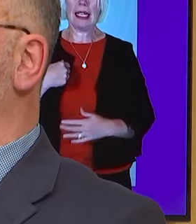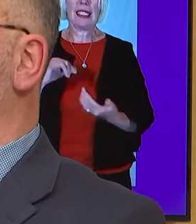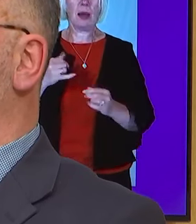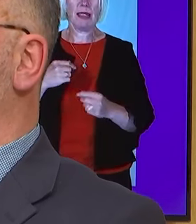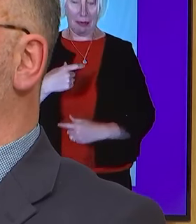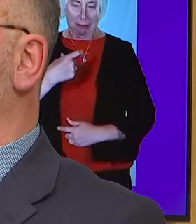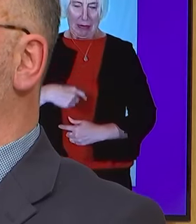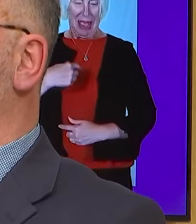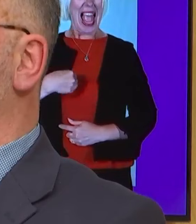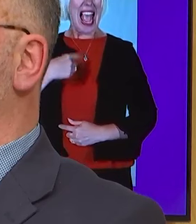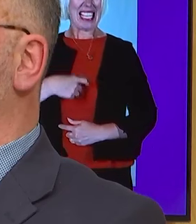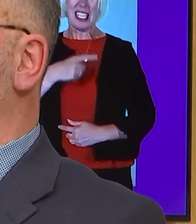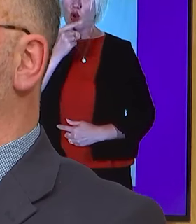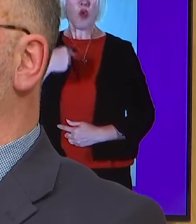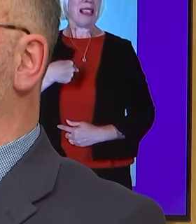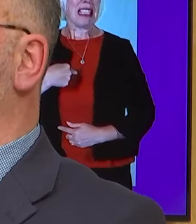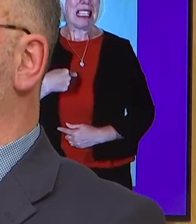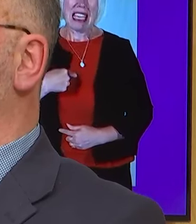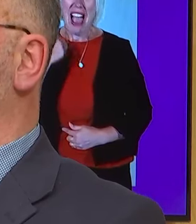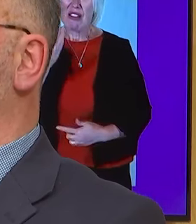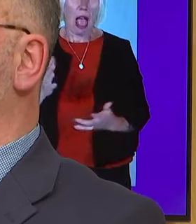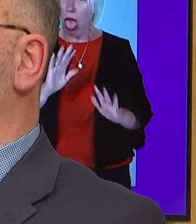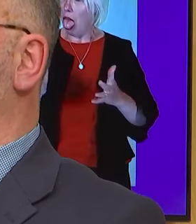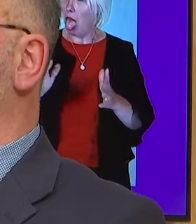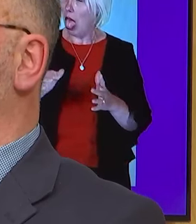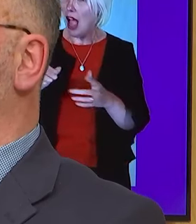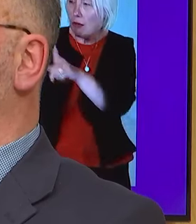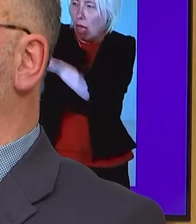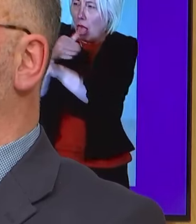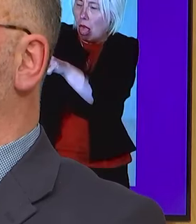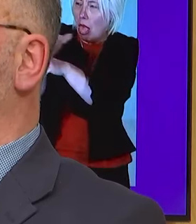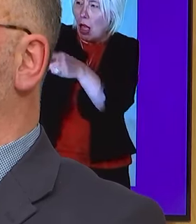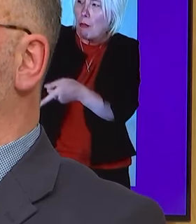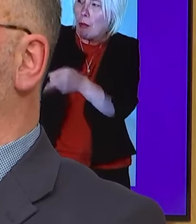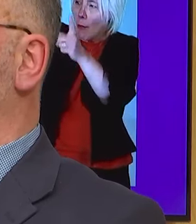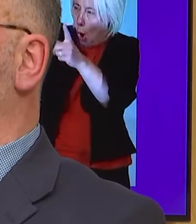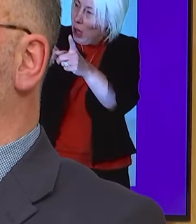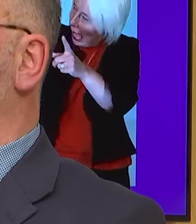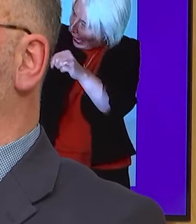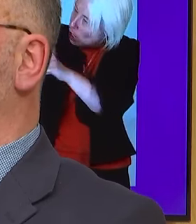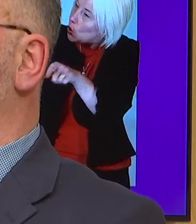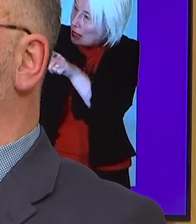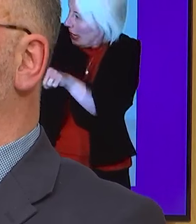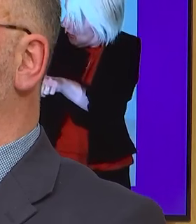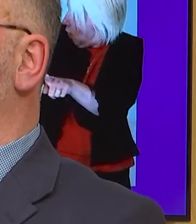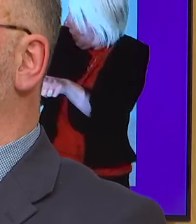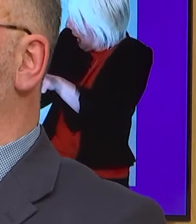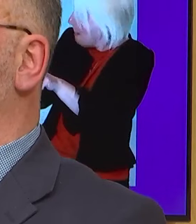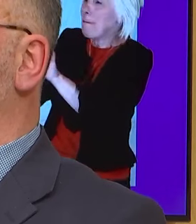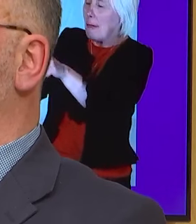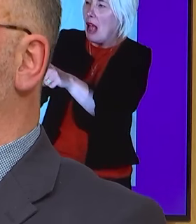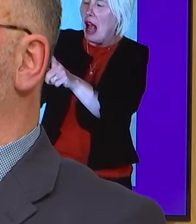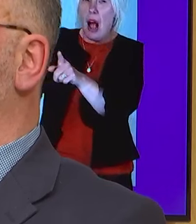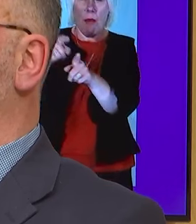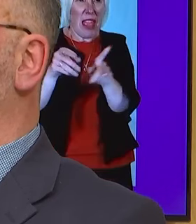daily basis, because on one hand you're expected to convince an employer that you can do exactly the same as everyone else, and on the other hand you're expected to convince a